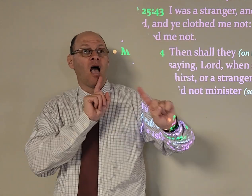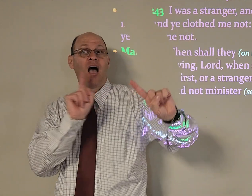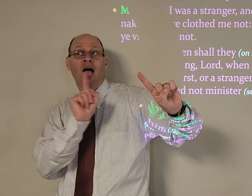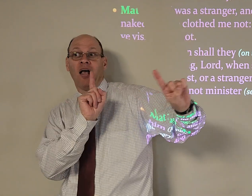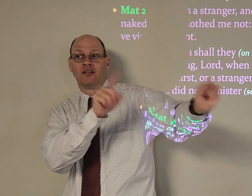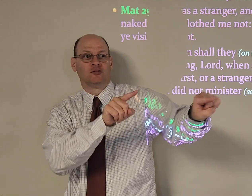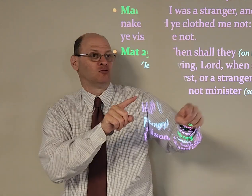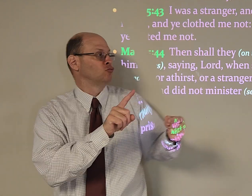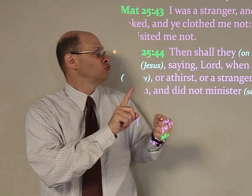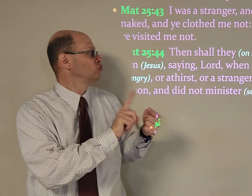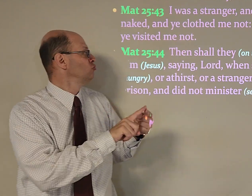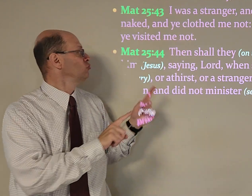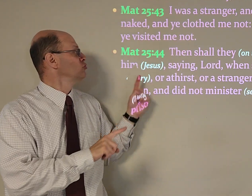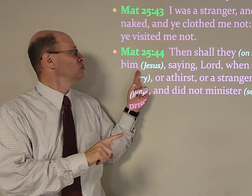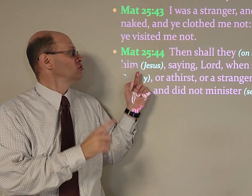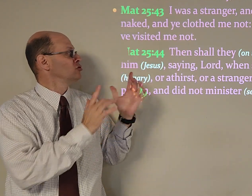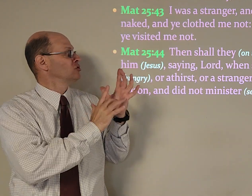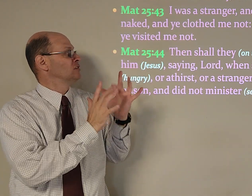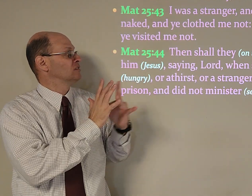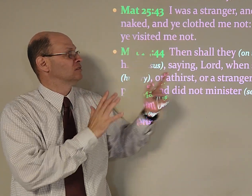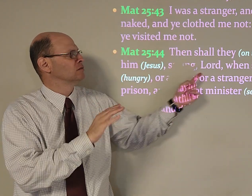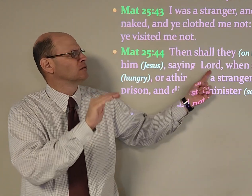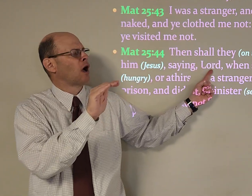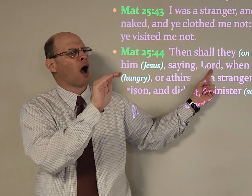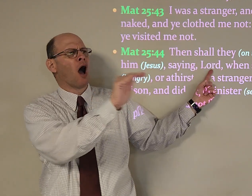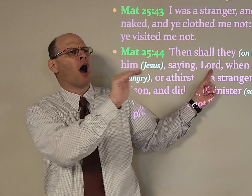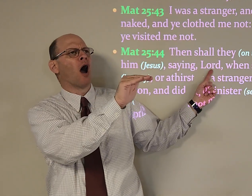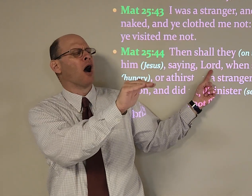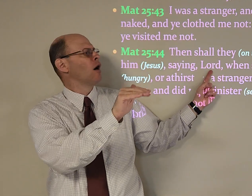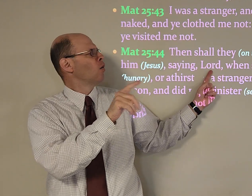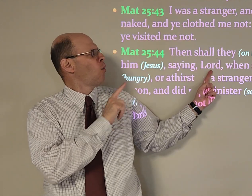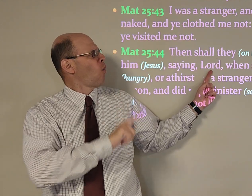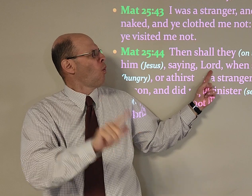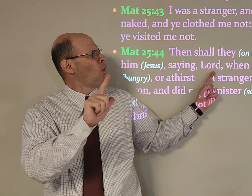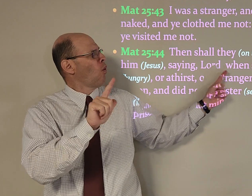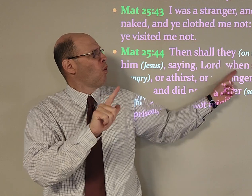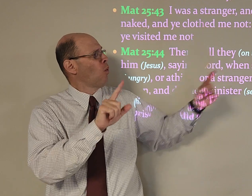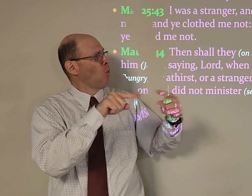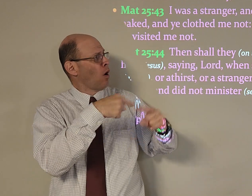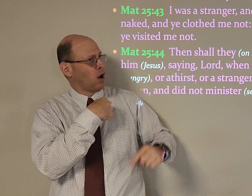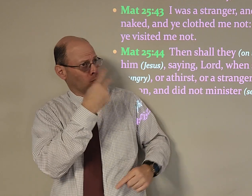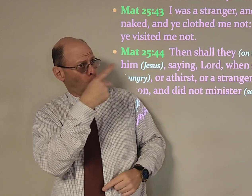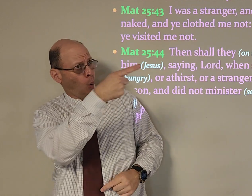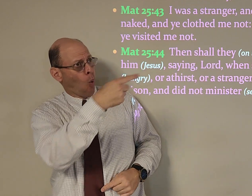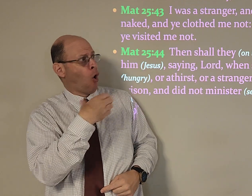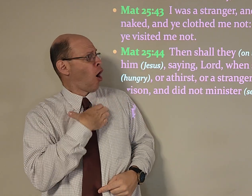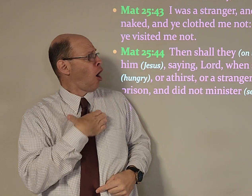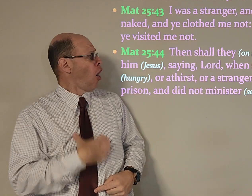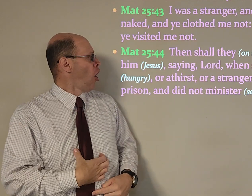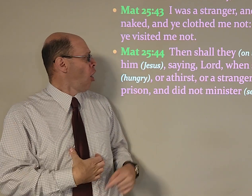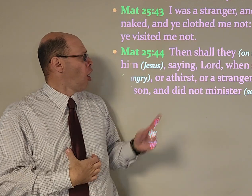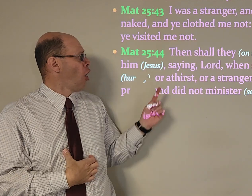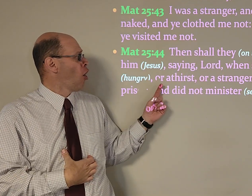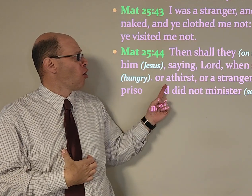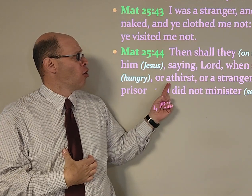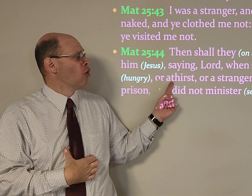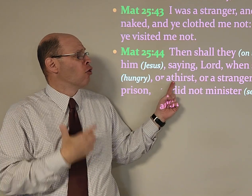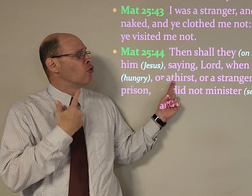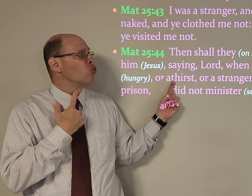Then shall they also answer him, saying, Lord, When